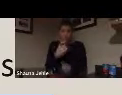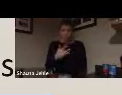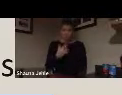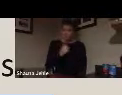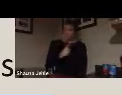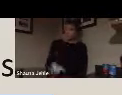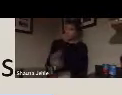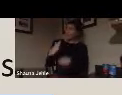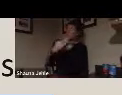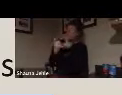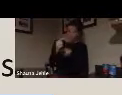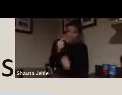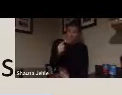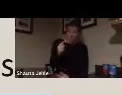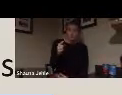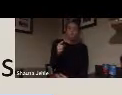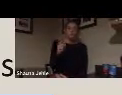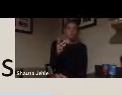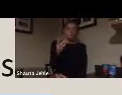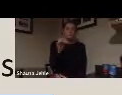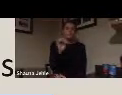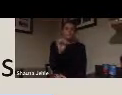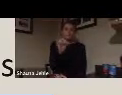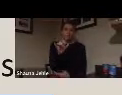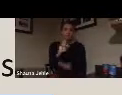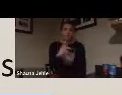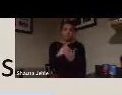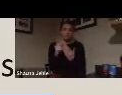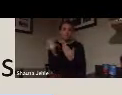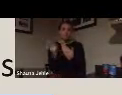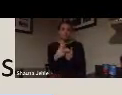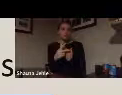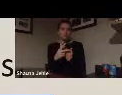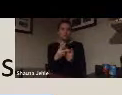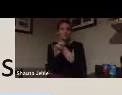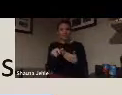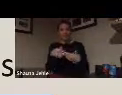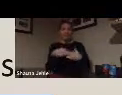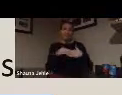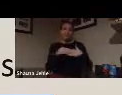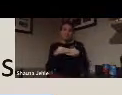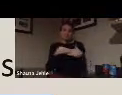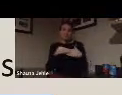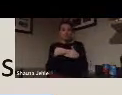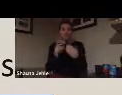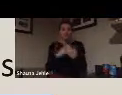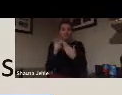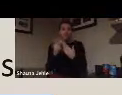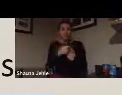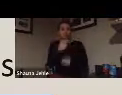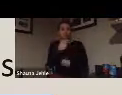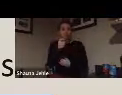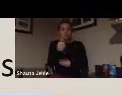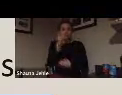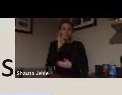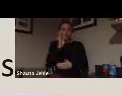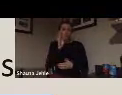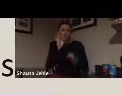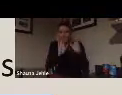you, that's sort of the program, you know, the flexible program, you explore that